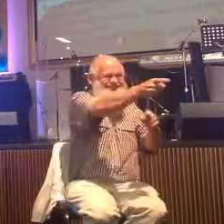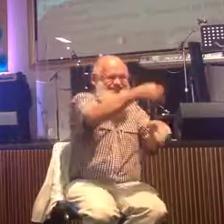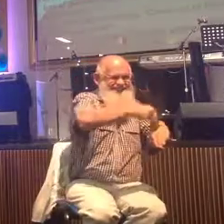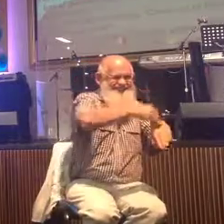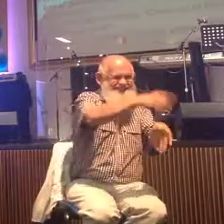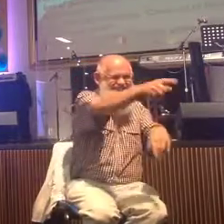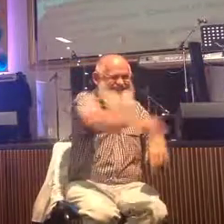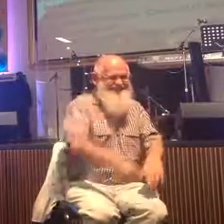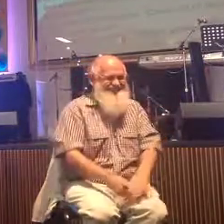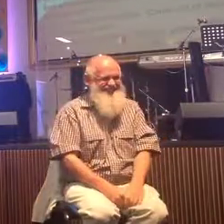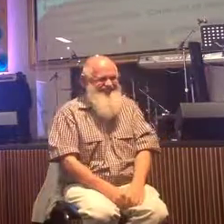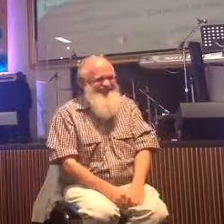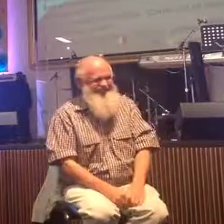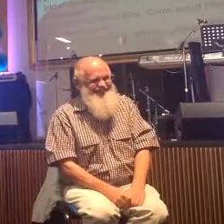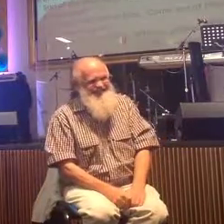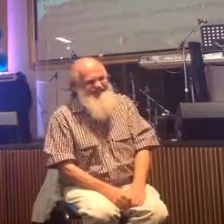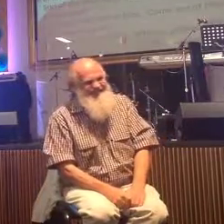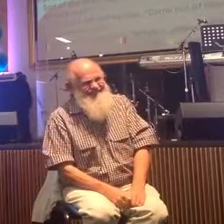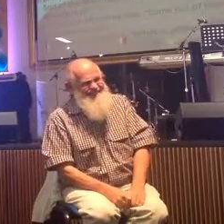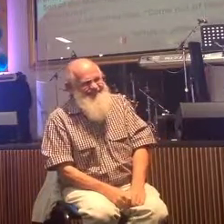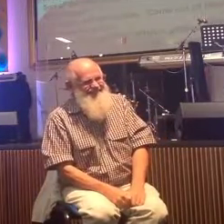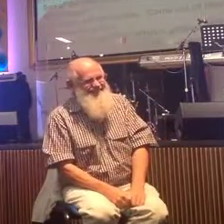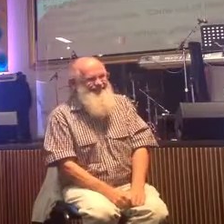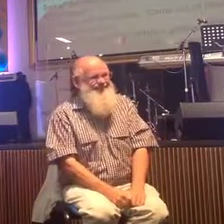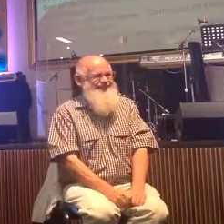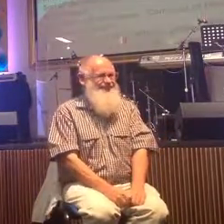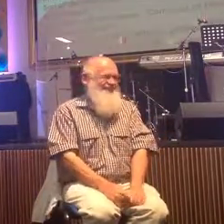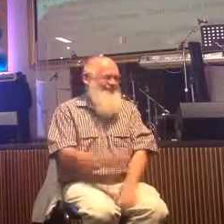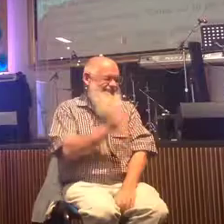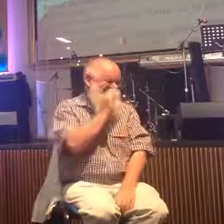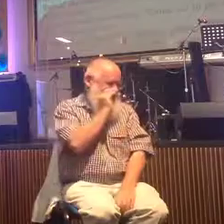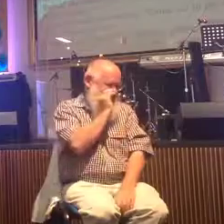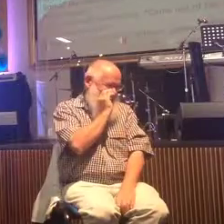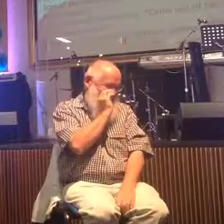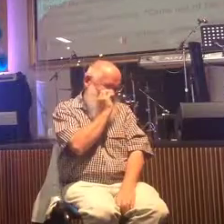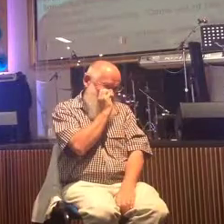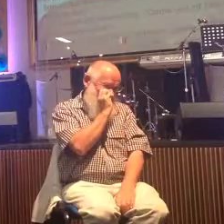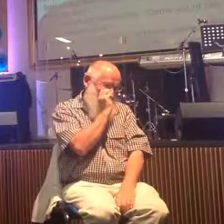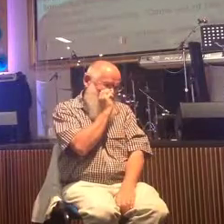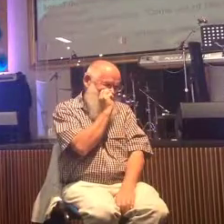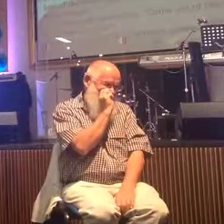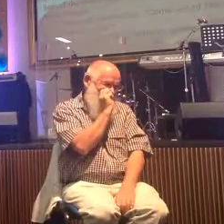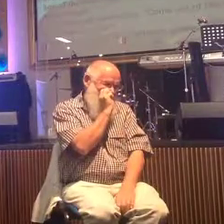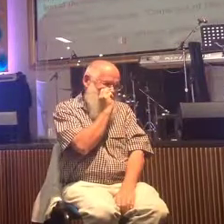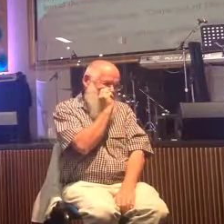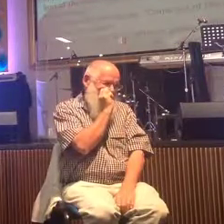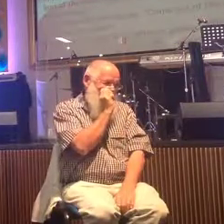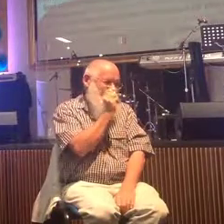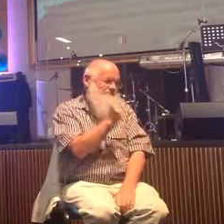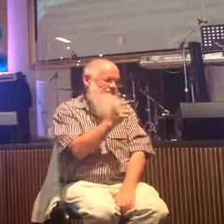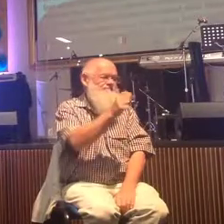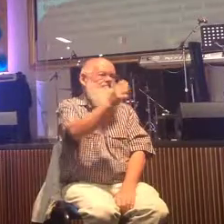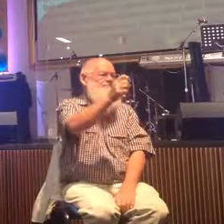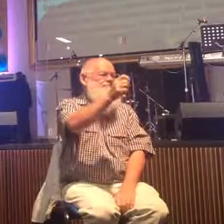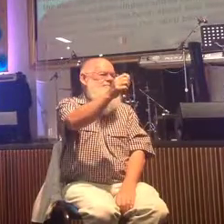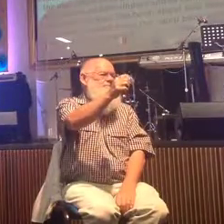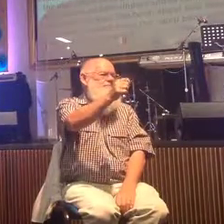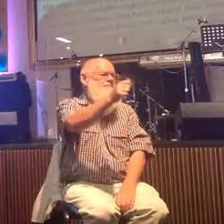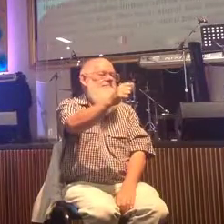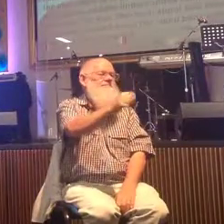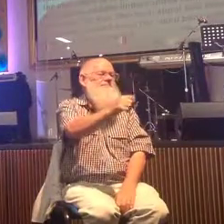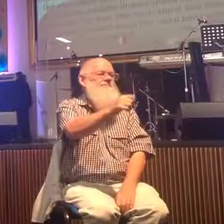don't torture me." For Jesus had said to him, "Come out of this man, you impure spirit." Then Jesus asked him, "What is your name?"